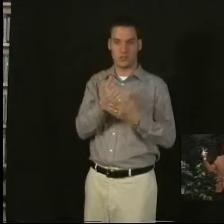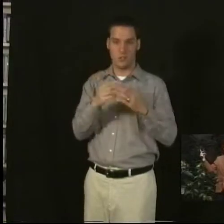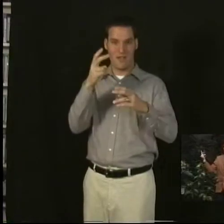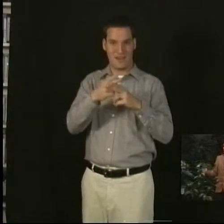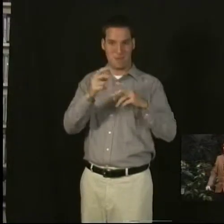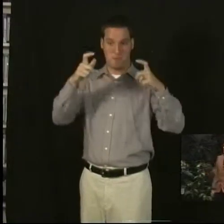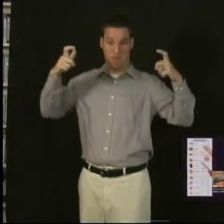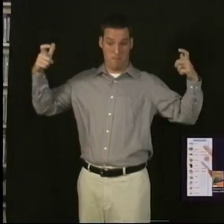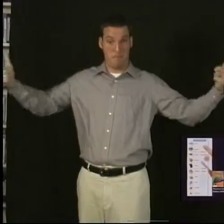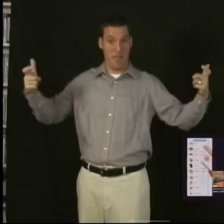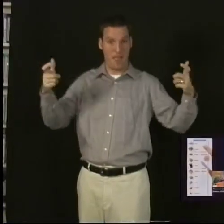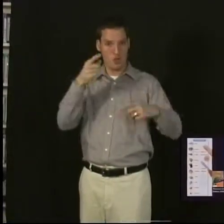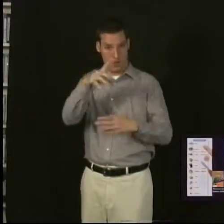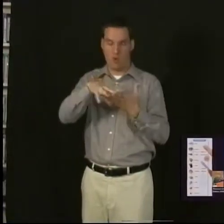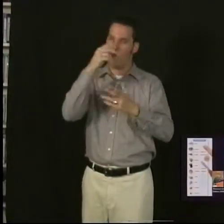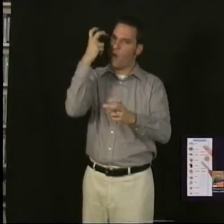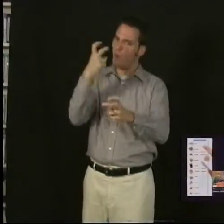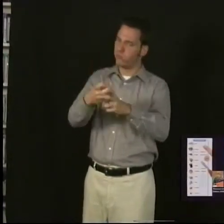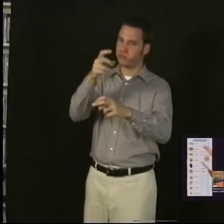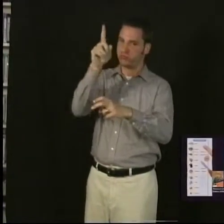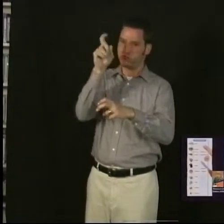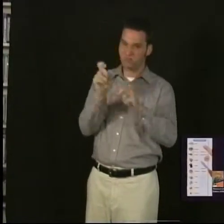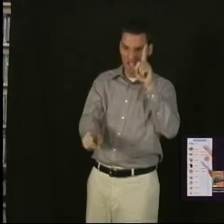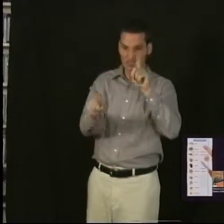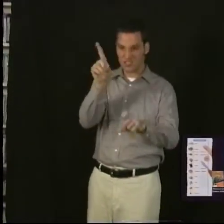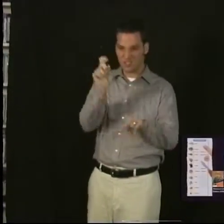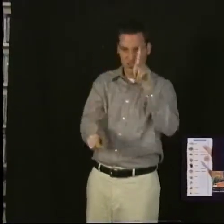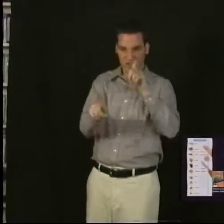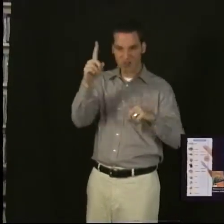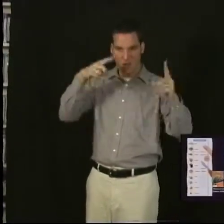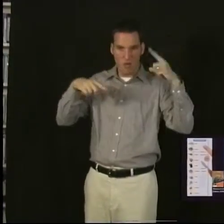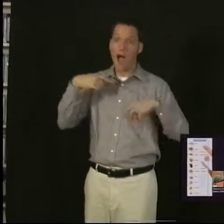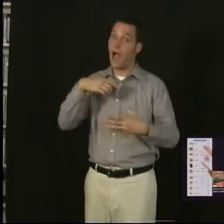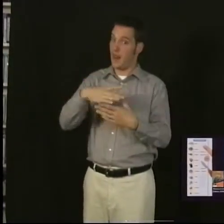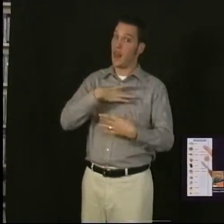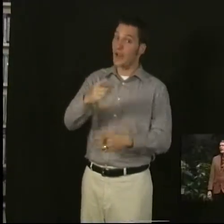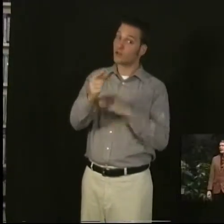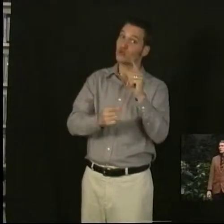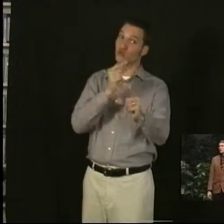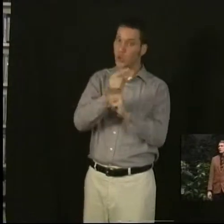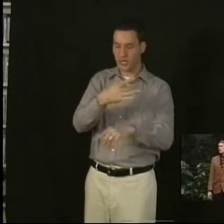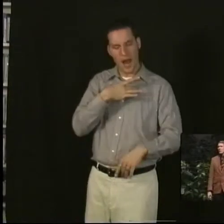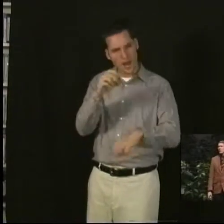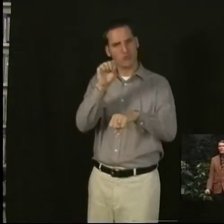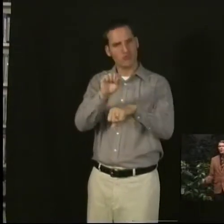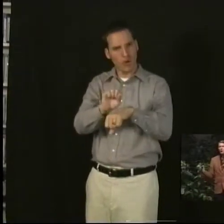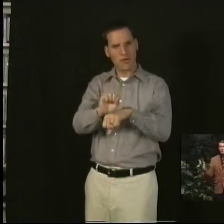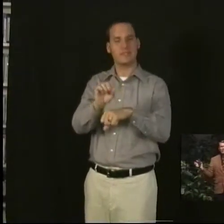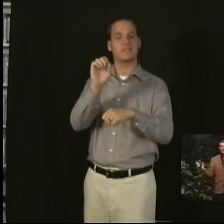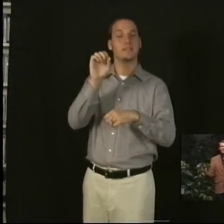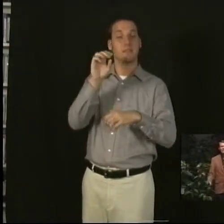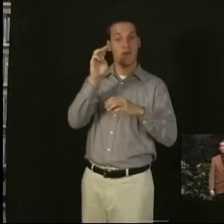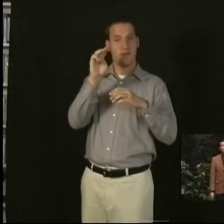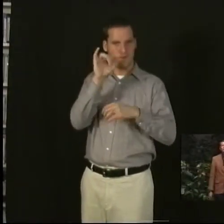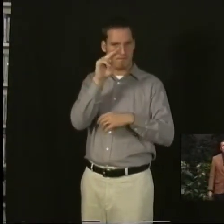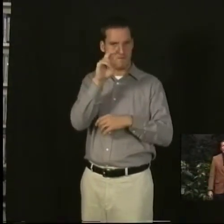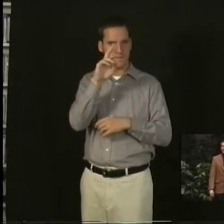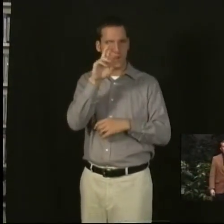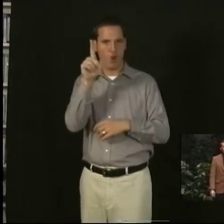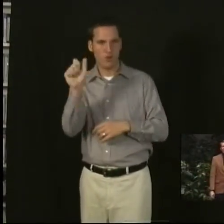this big. I said, "You've learned the hardness test, the Rockwell test, the scratch test?" I said, "No, sir, I like geology. I like rocks and minerals. I have a huge fossil